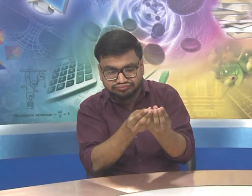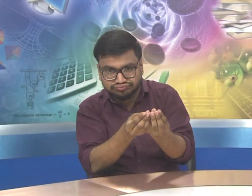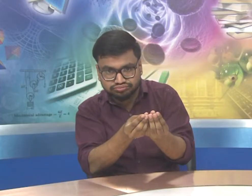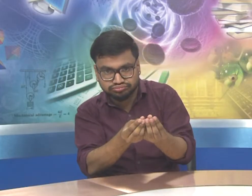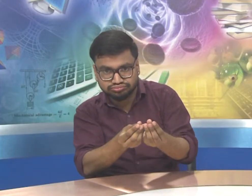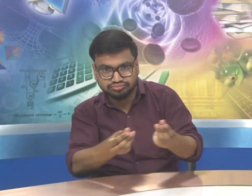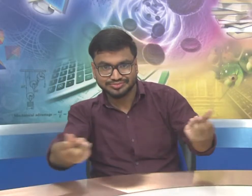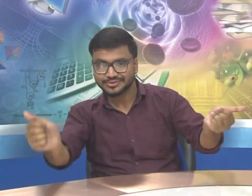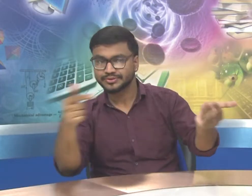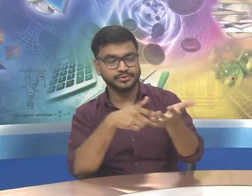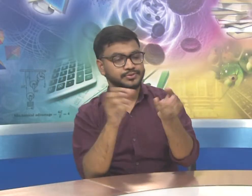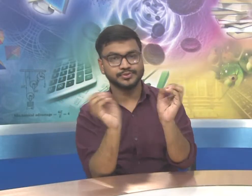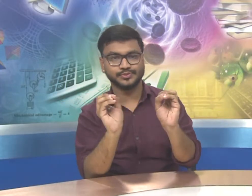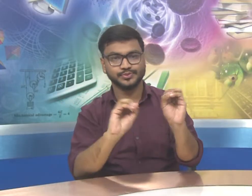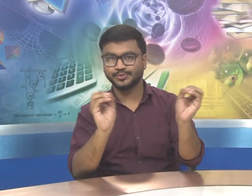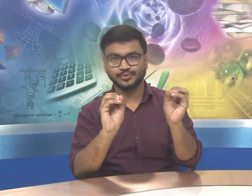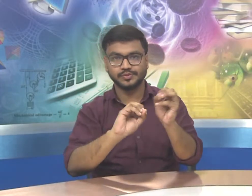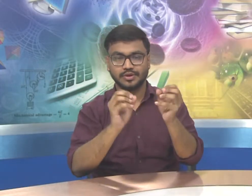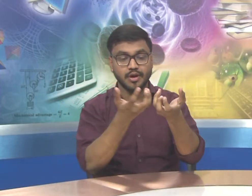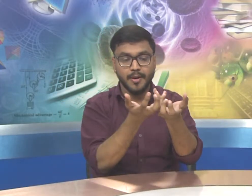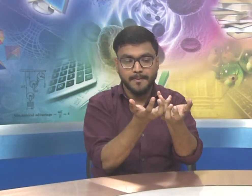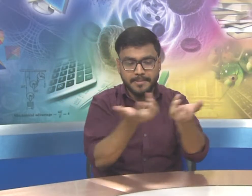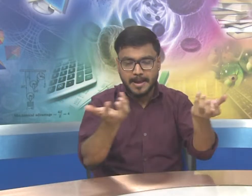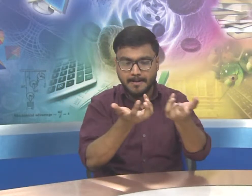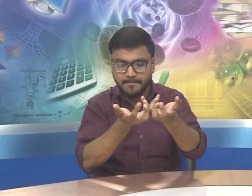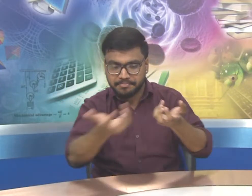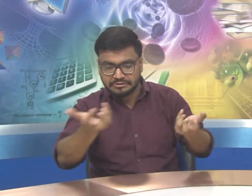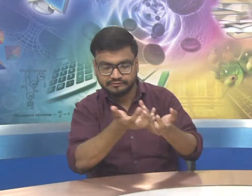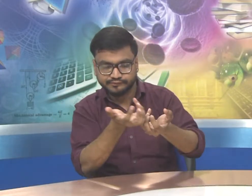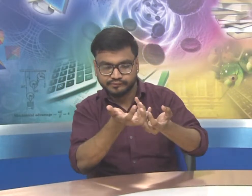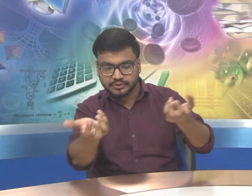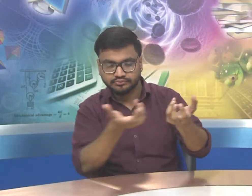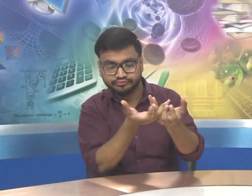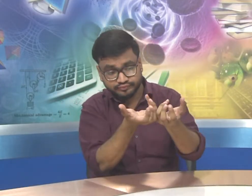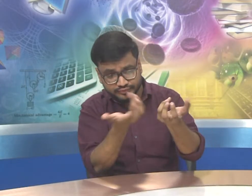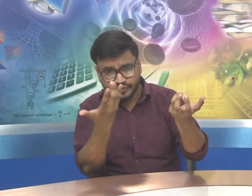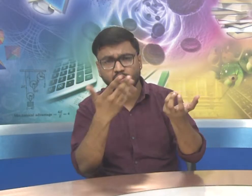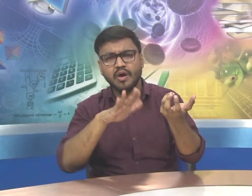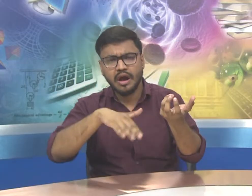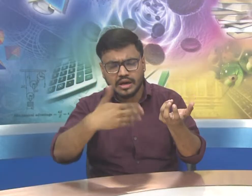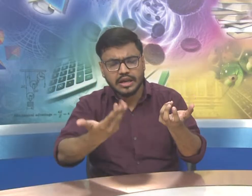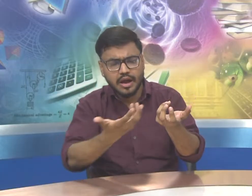He said that at one point we cannot divide it any further.